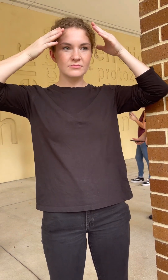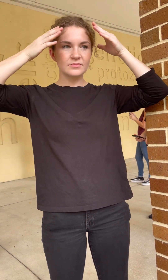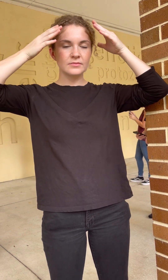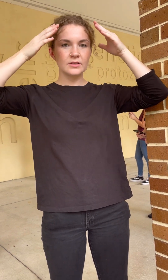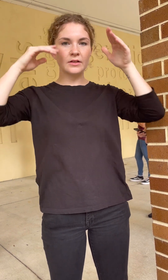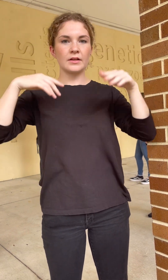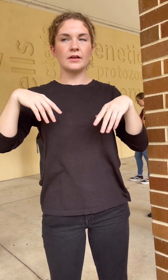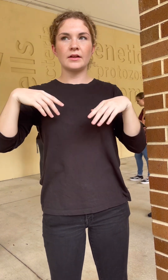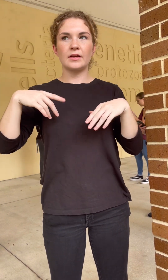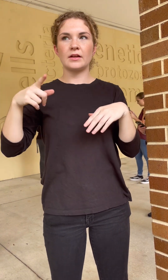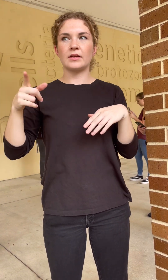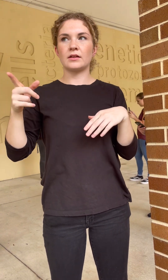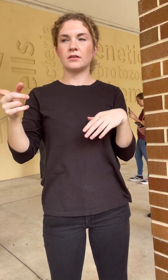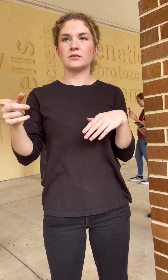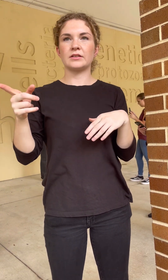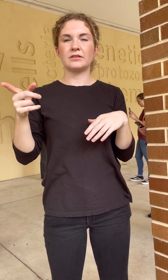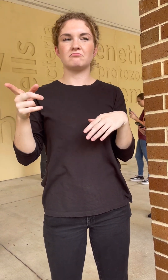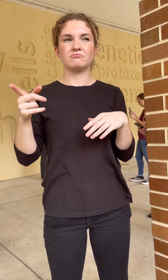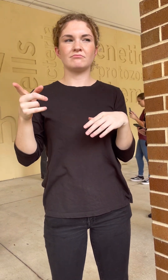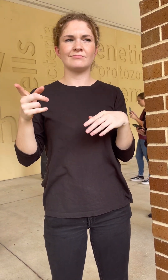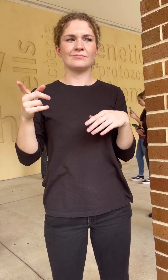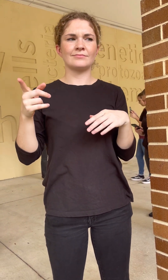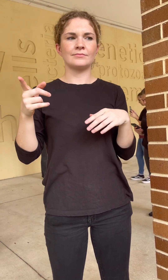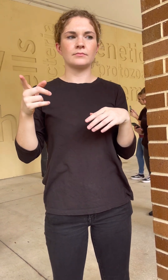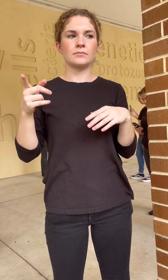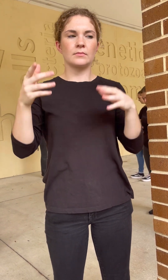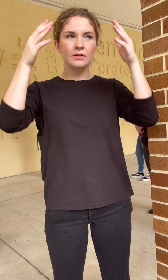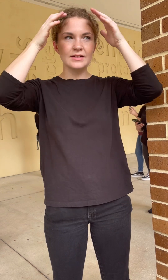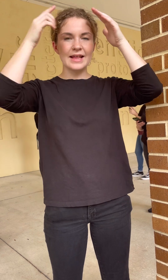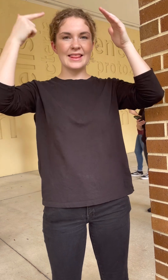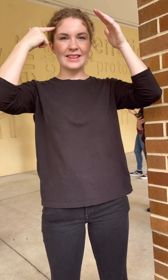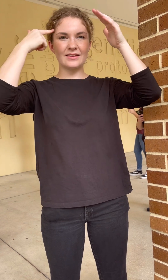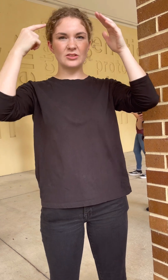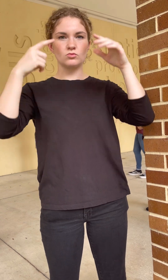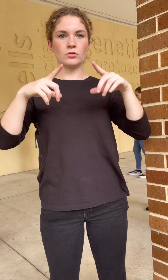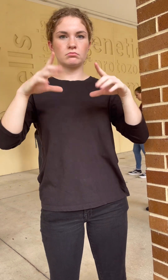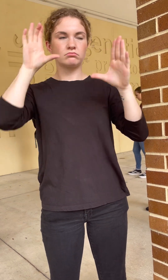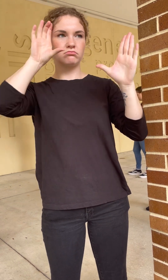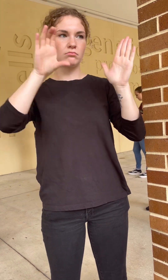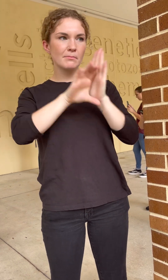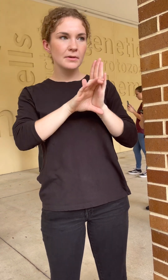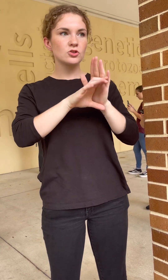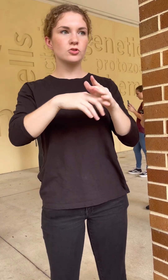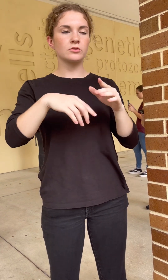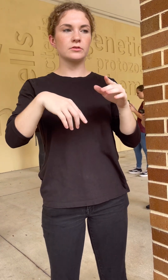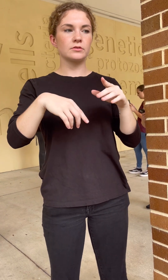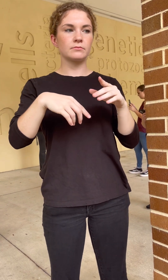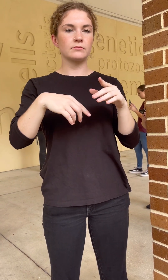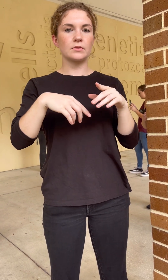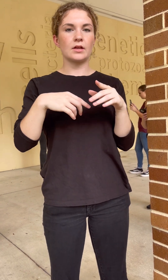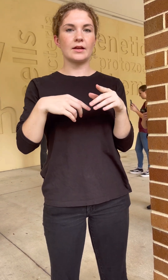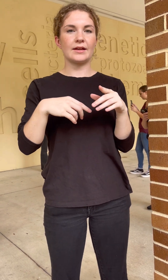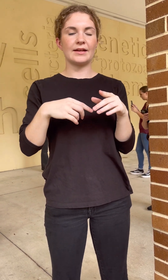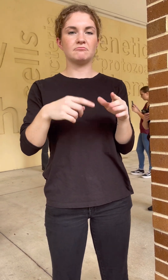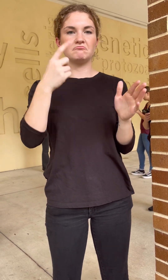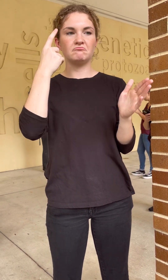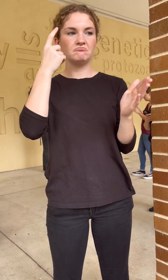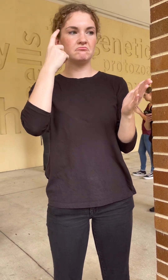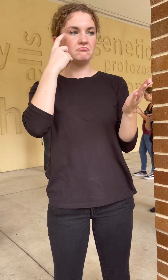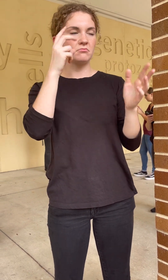pictures, etc. And she kind of examines which regions of the brain light up. Any questions about